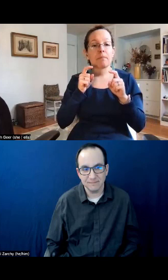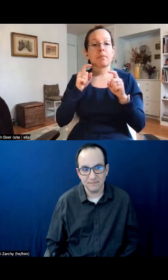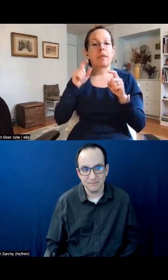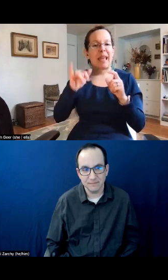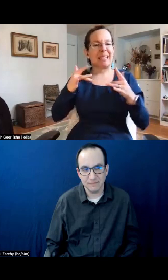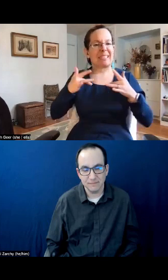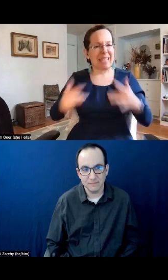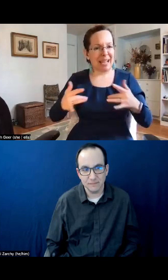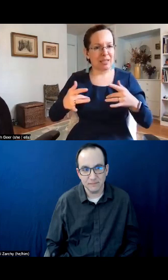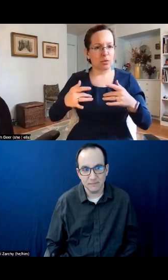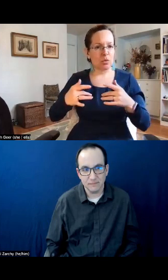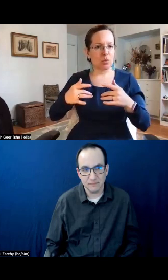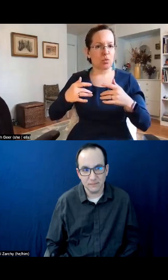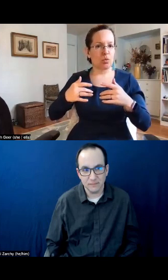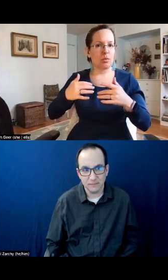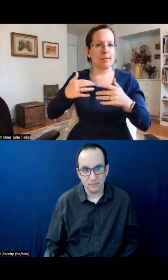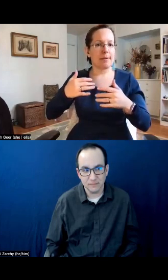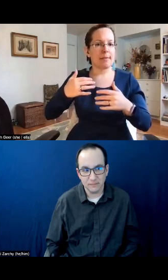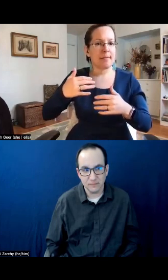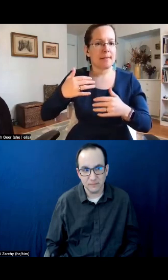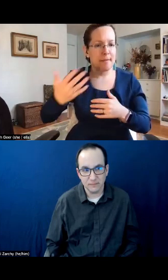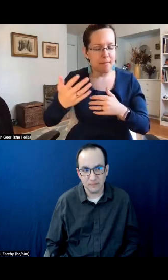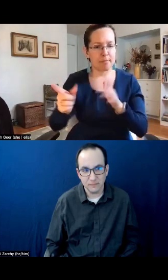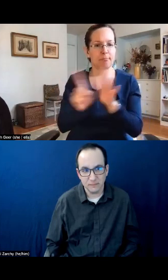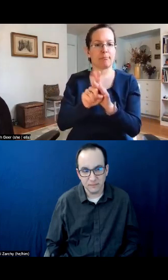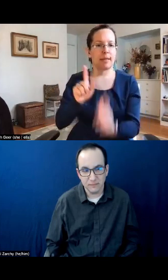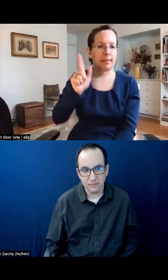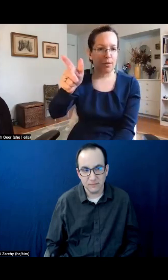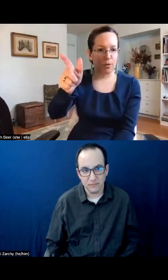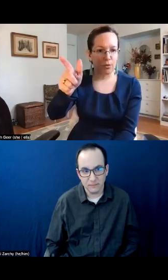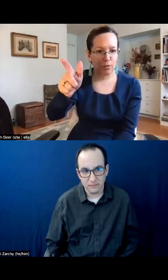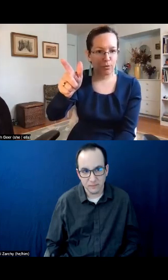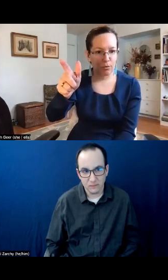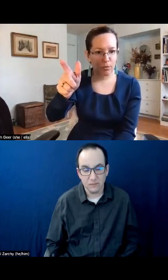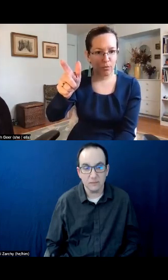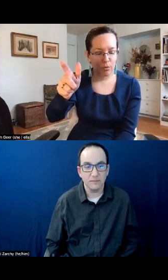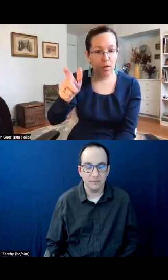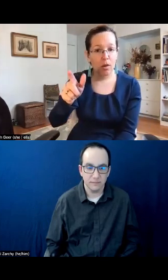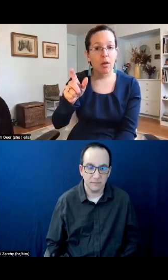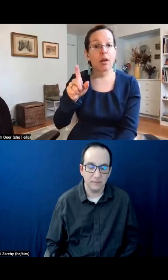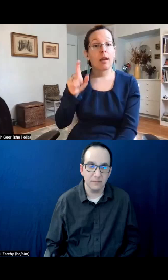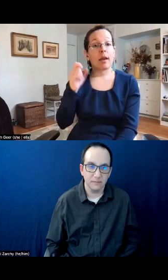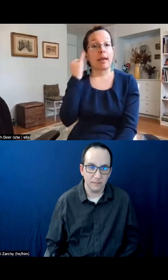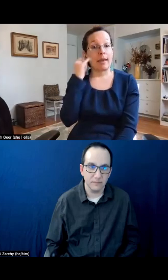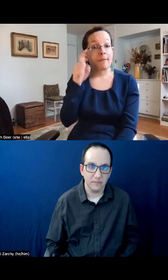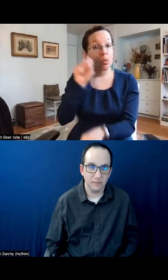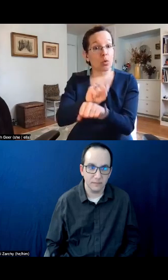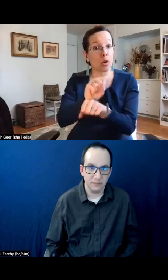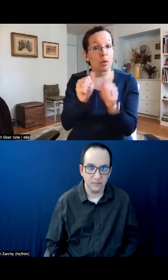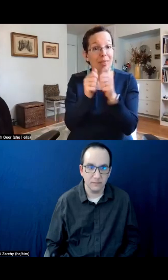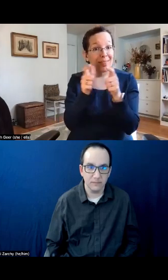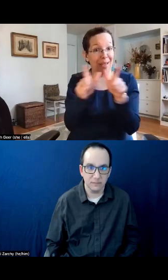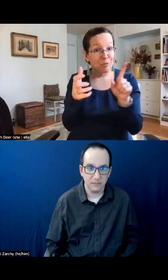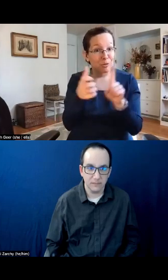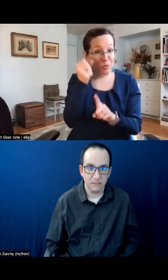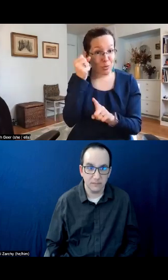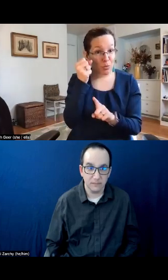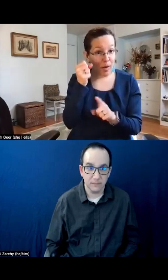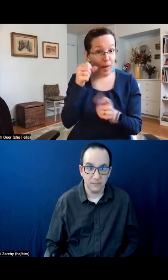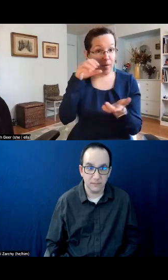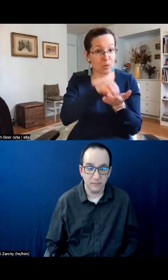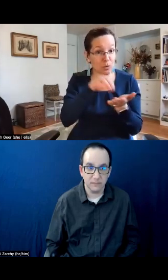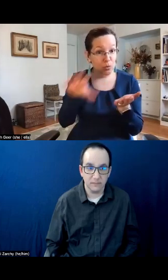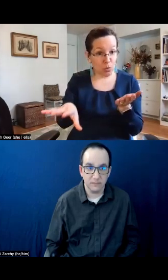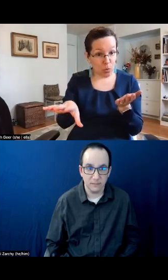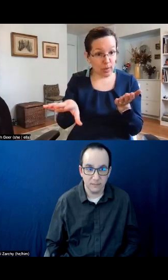to struggle with the coordination between their hands and their facial grammar. That's a feature, a linguistic skill that actually tends